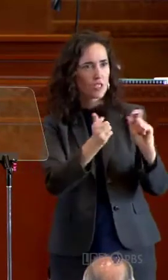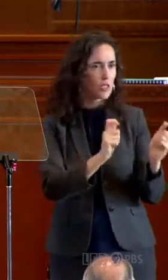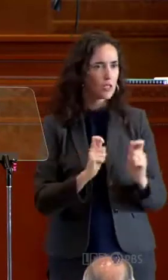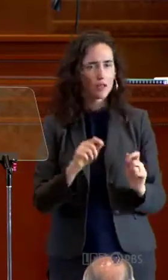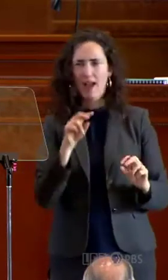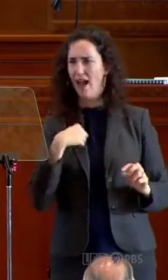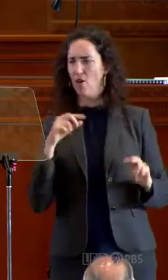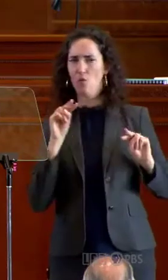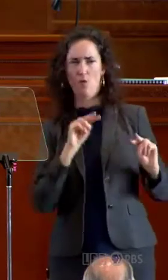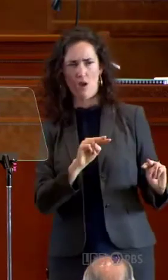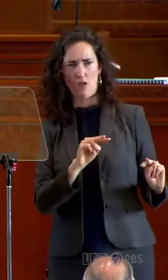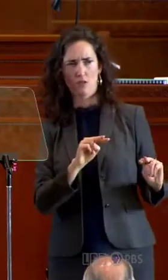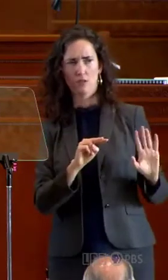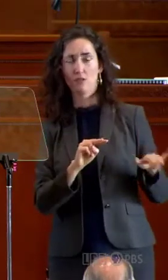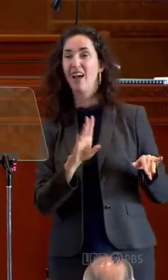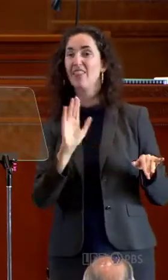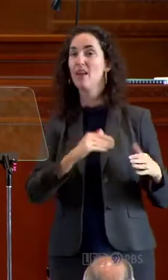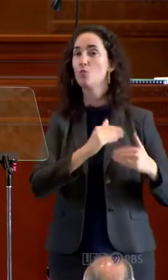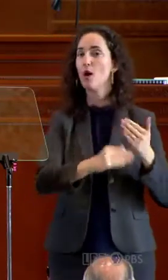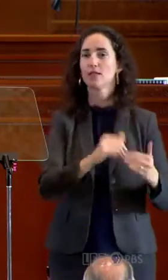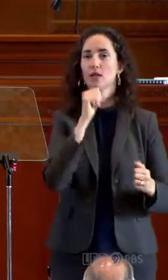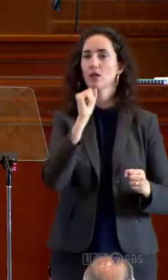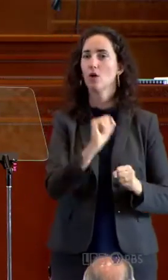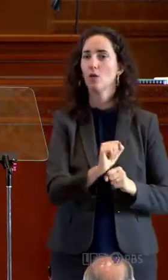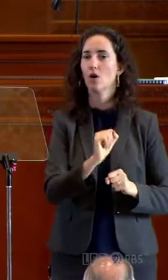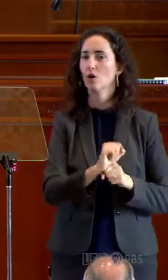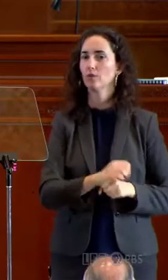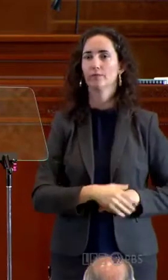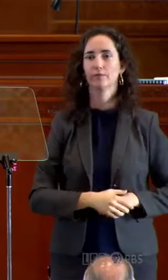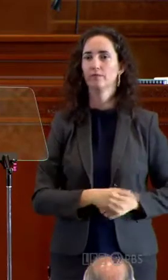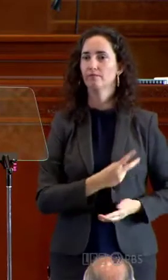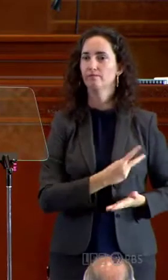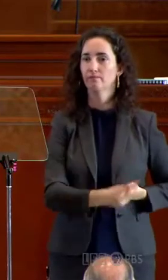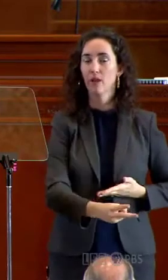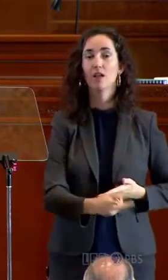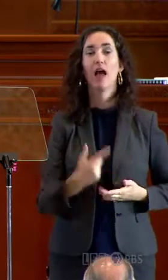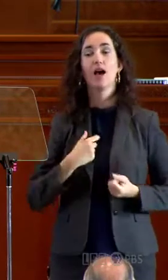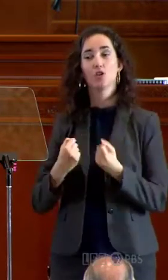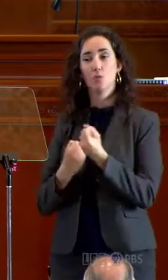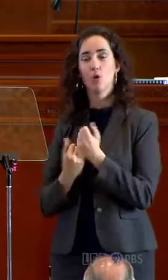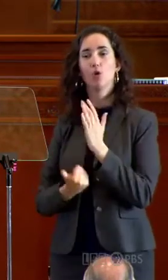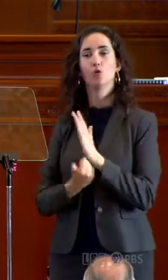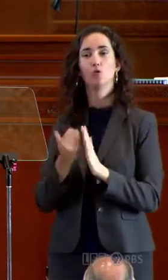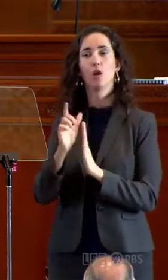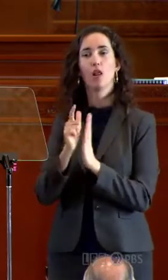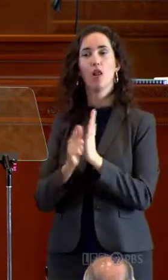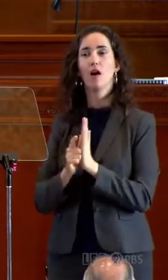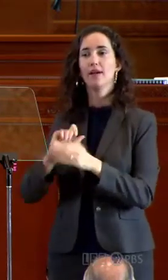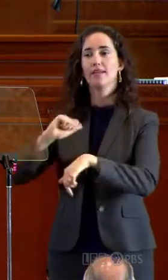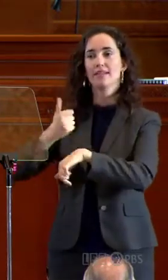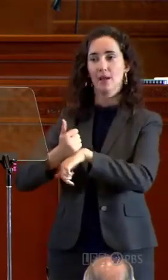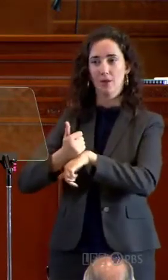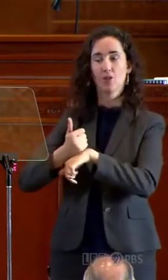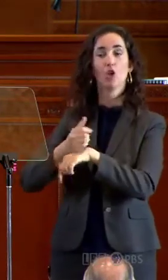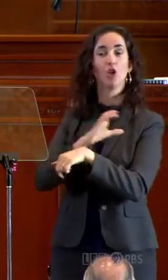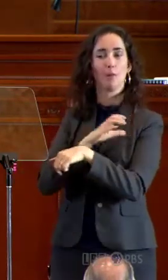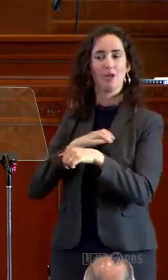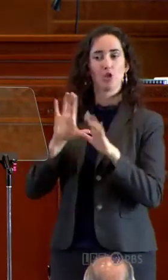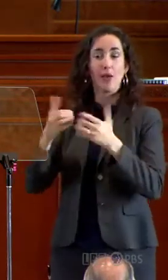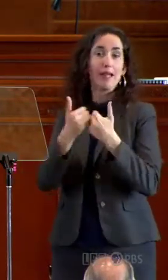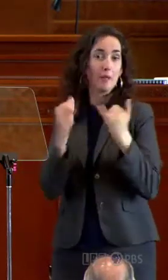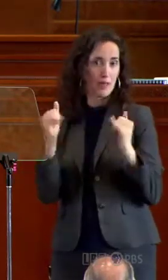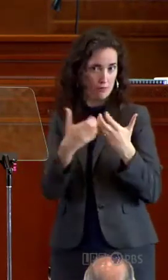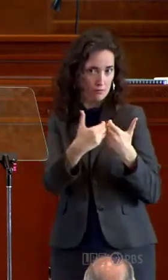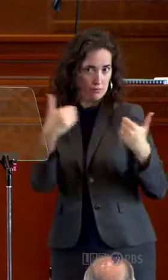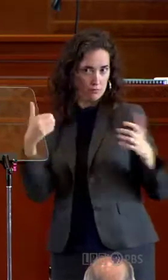say that the process isn't working. That's why I'm supporting legislation to establish an independent redistricting commission to support